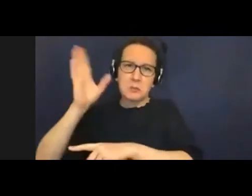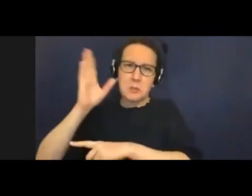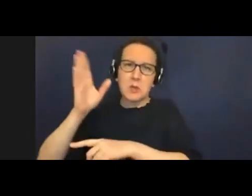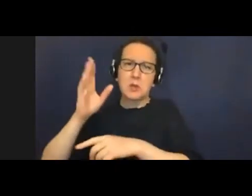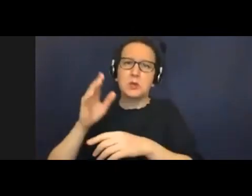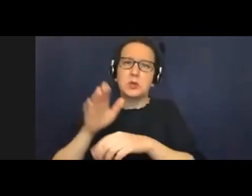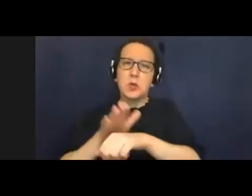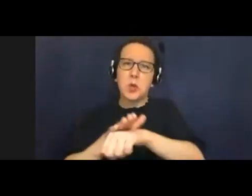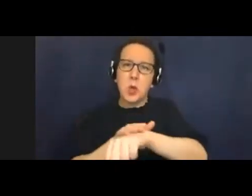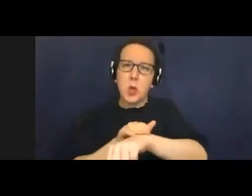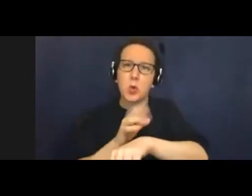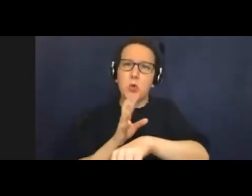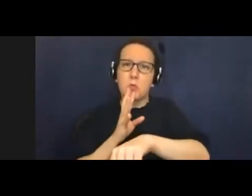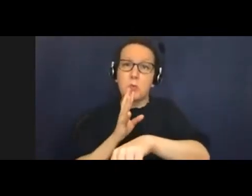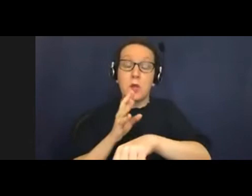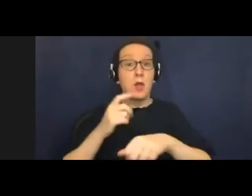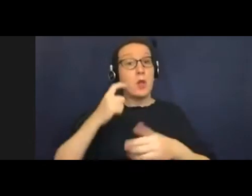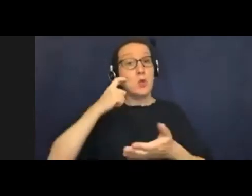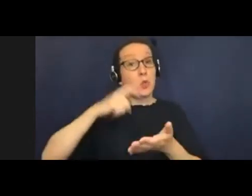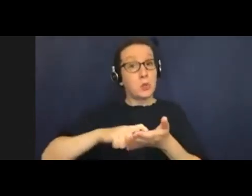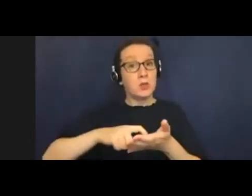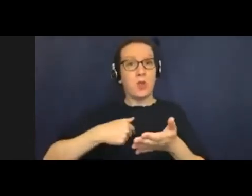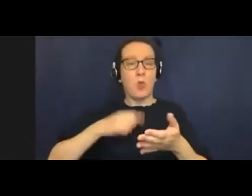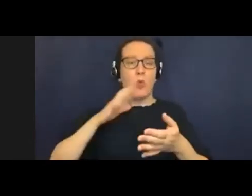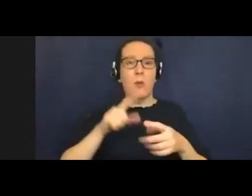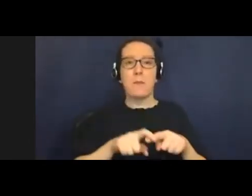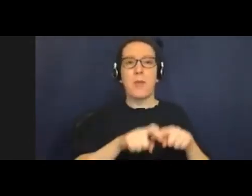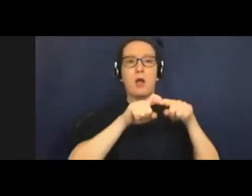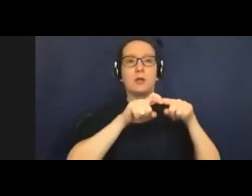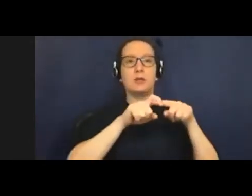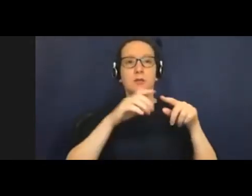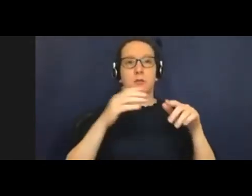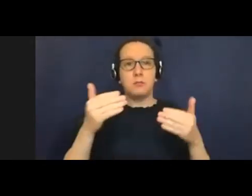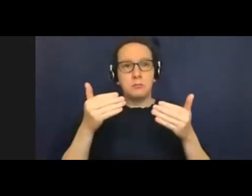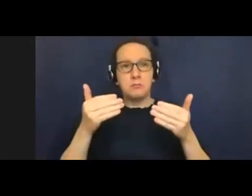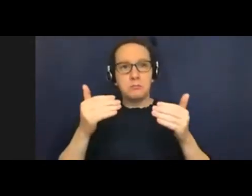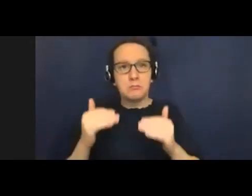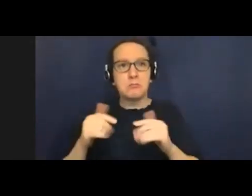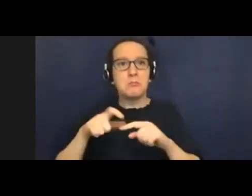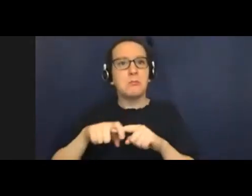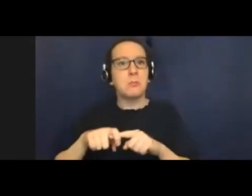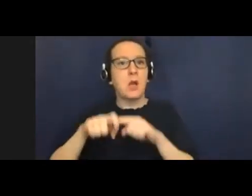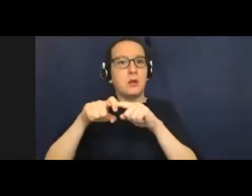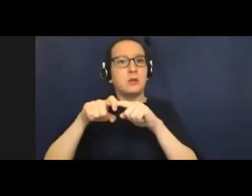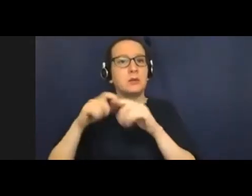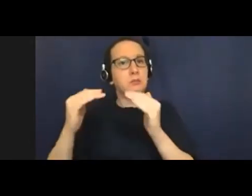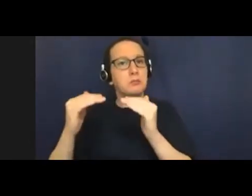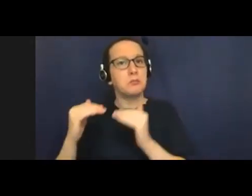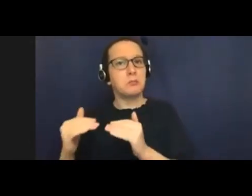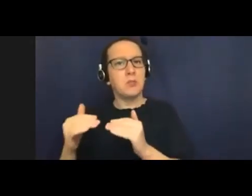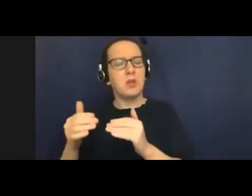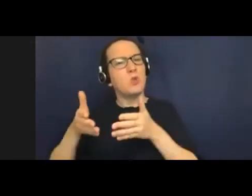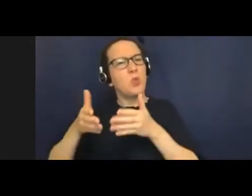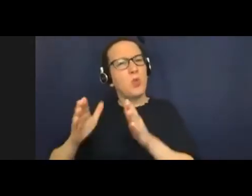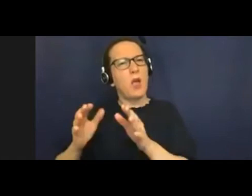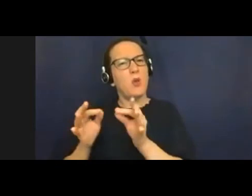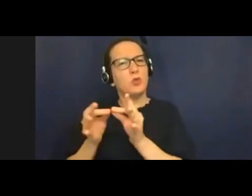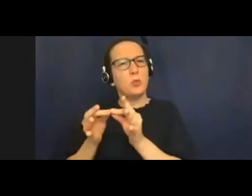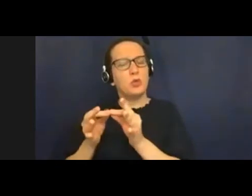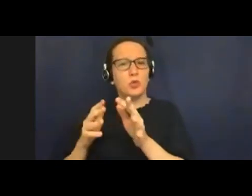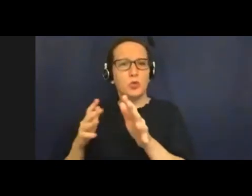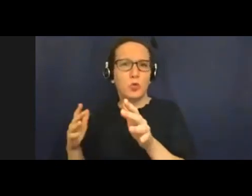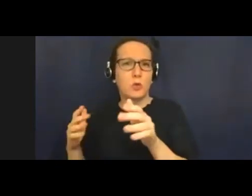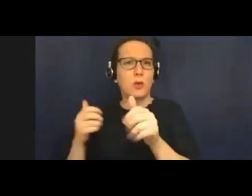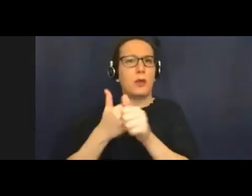taking pauses at different points to allow our interpreters to catch up. We